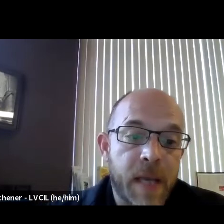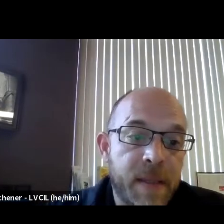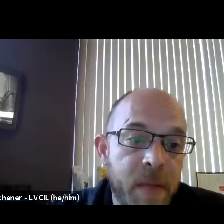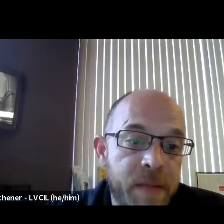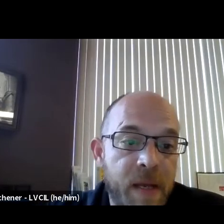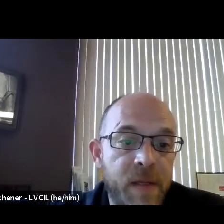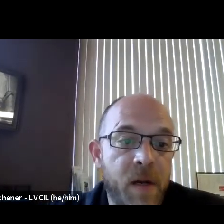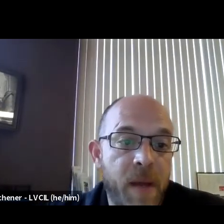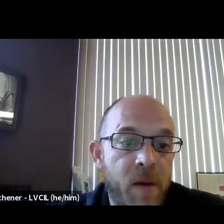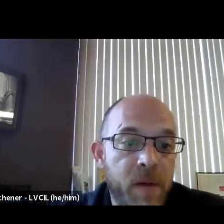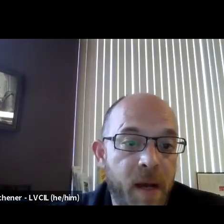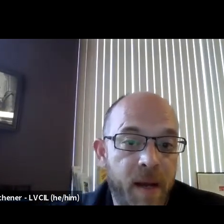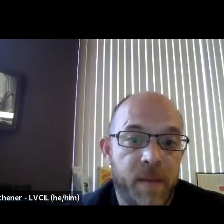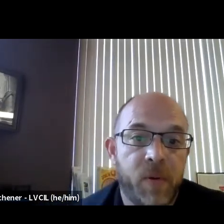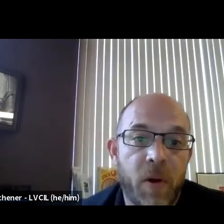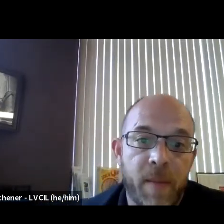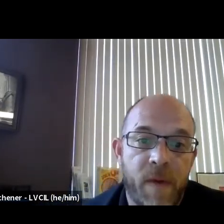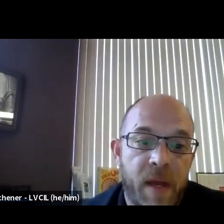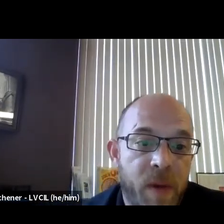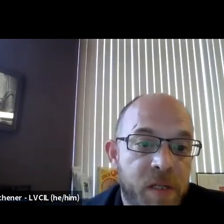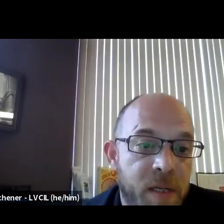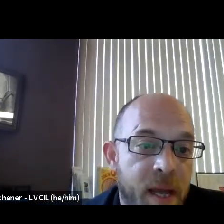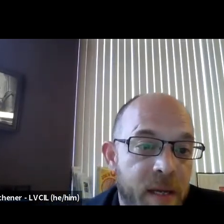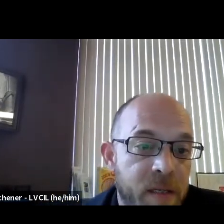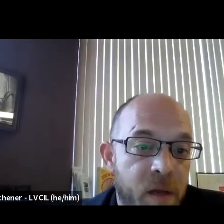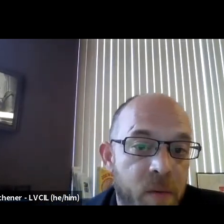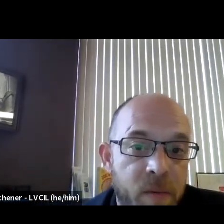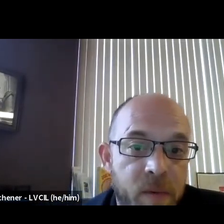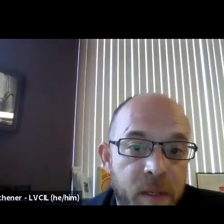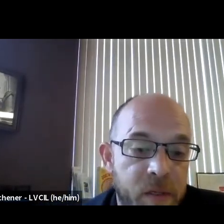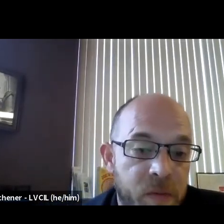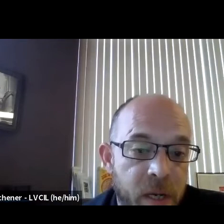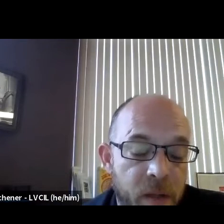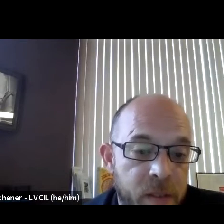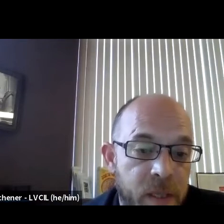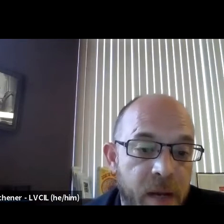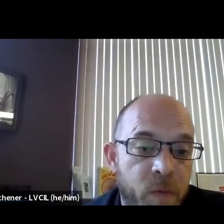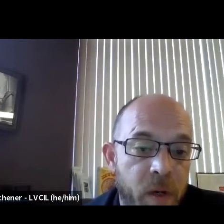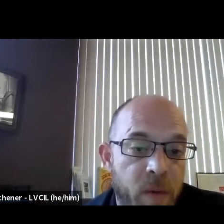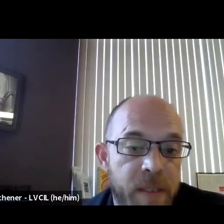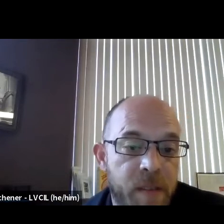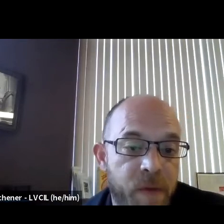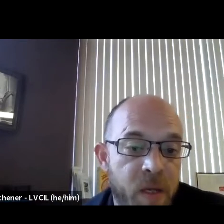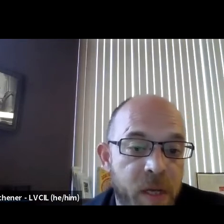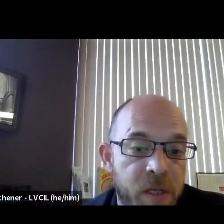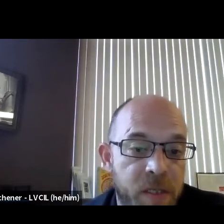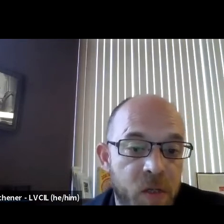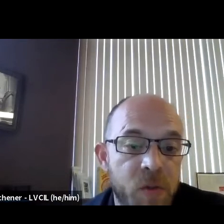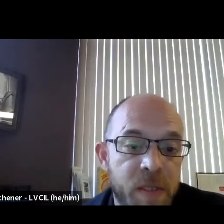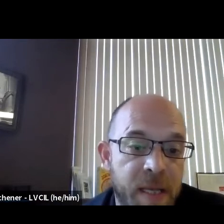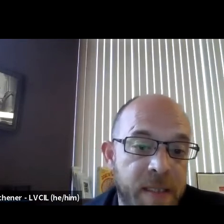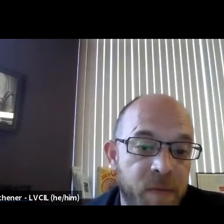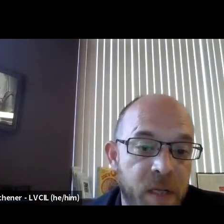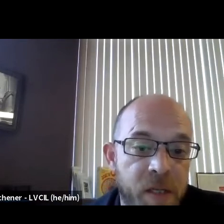So there's lots of myths out there about program evaluation, and there's 3 on the slide for you. One says evaluation